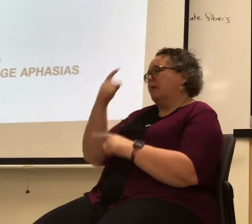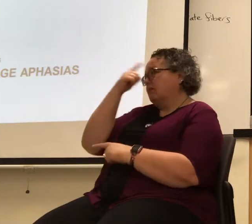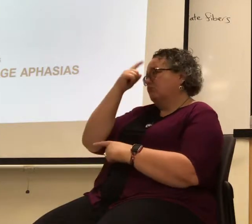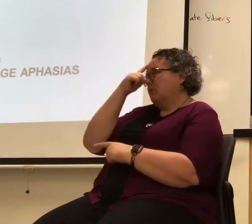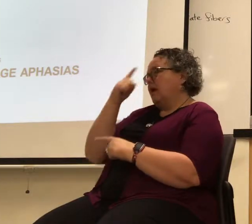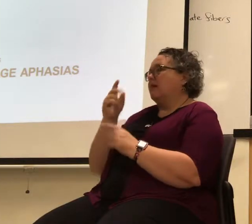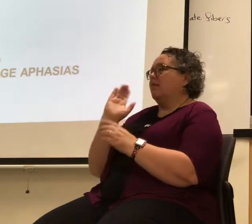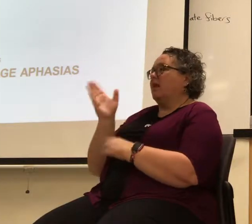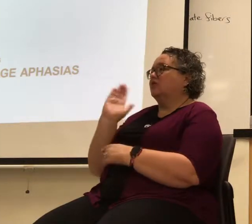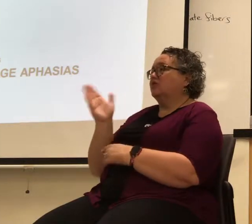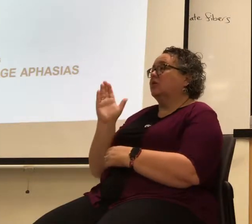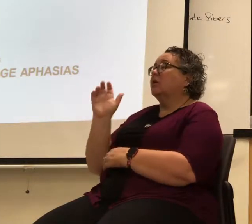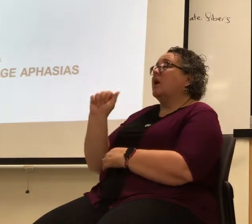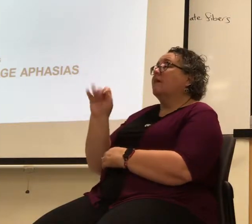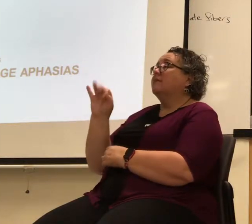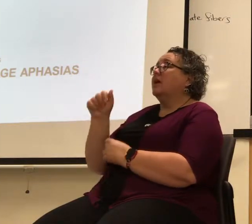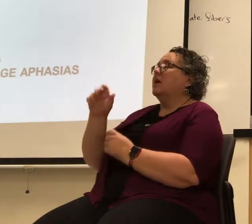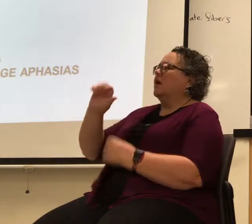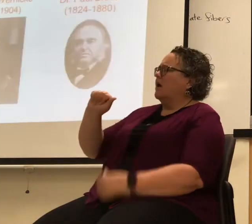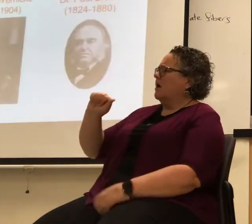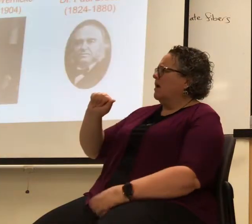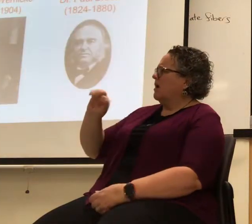is an